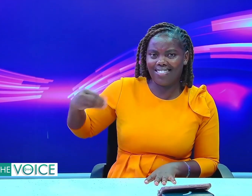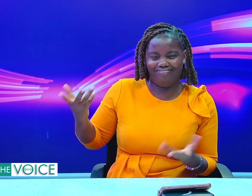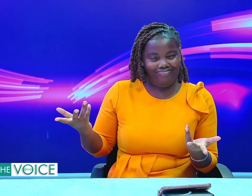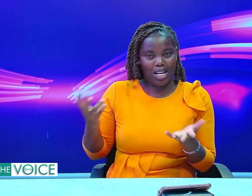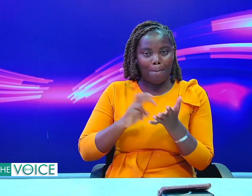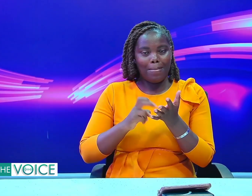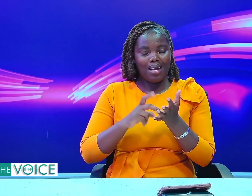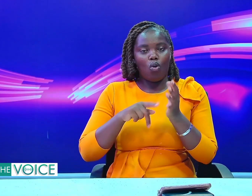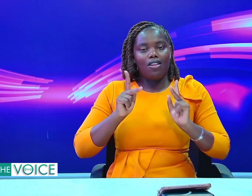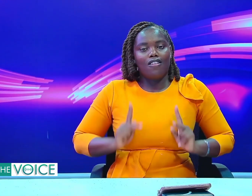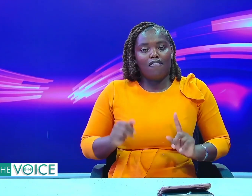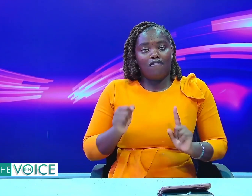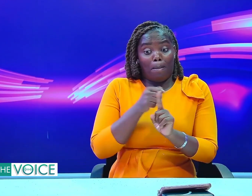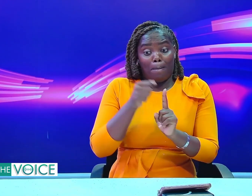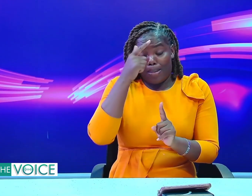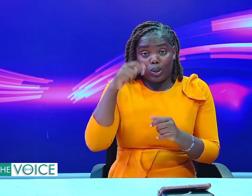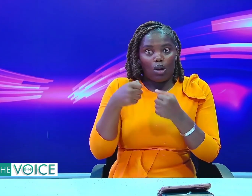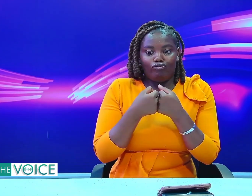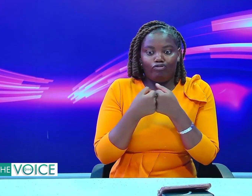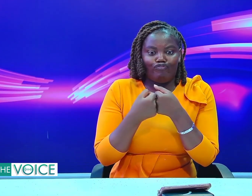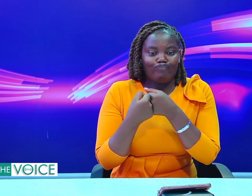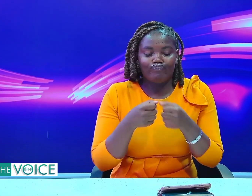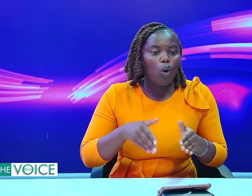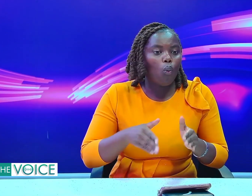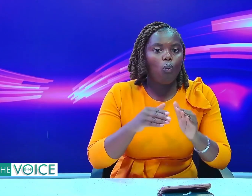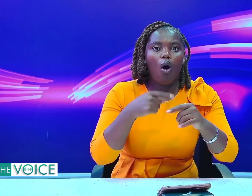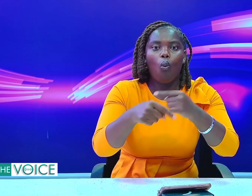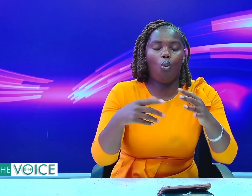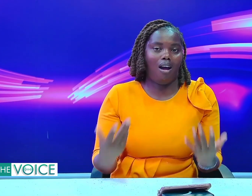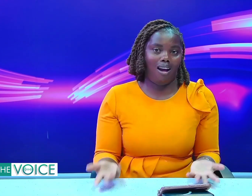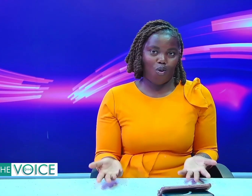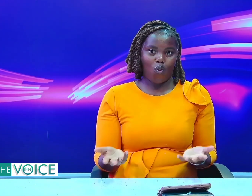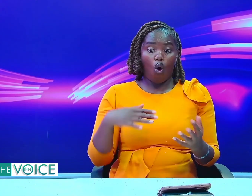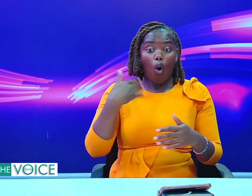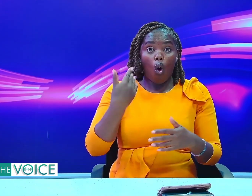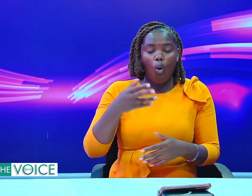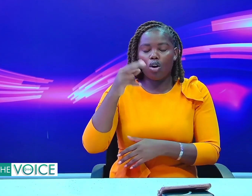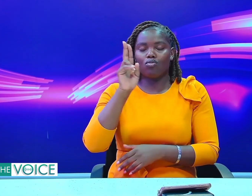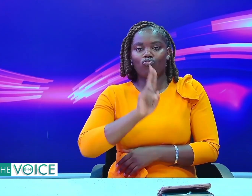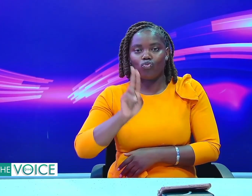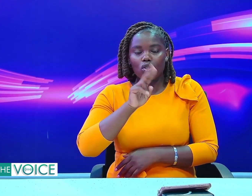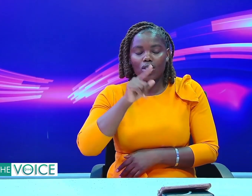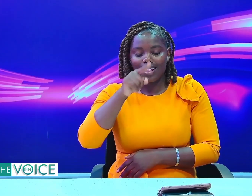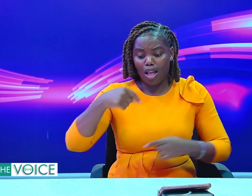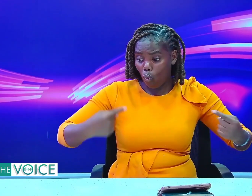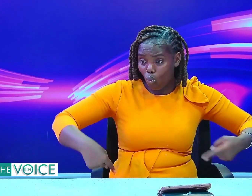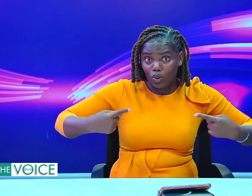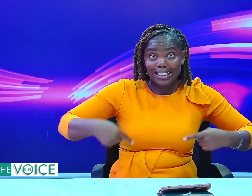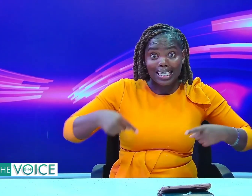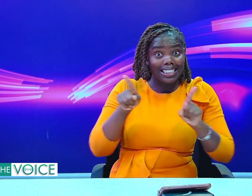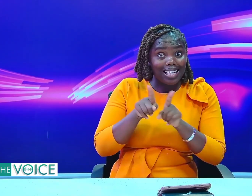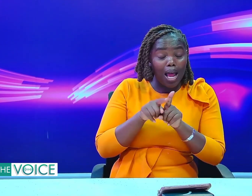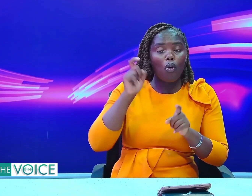who is blind, you see him moving around, then you try to help him. Instead of asking for help first, you come, take him and push him in,